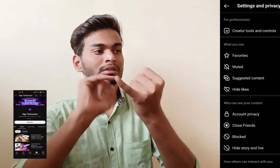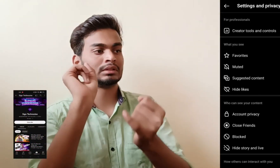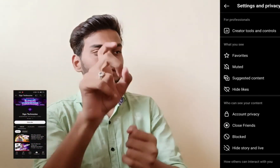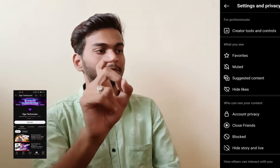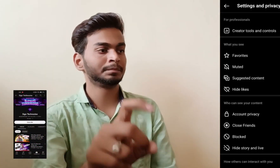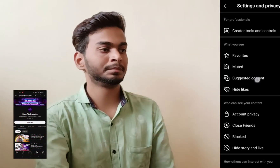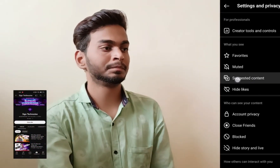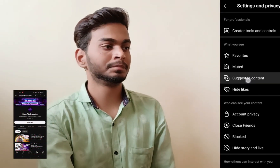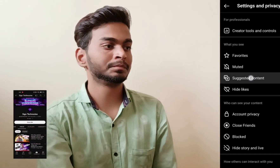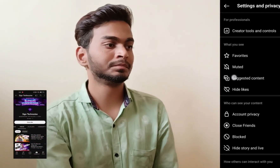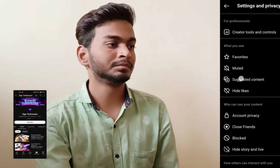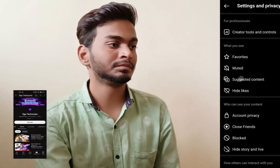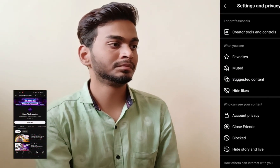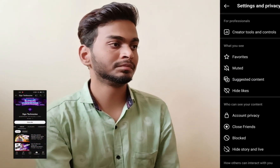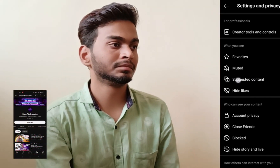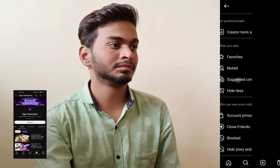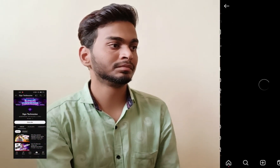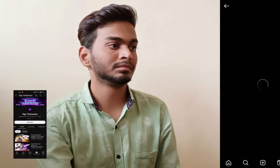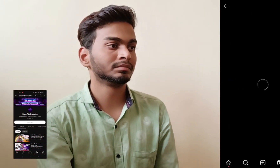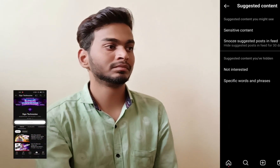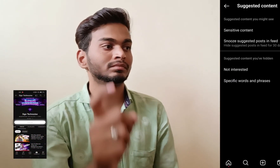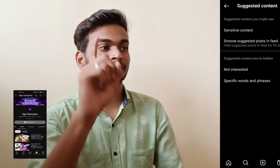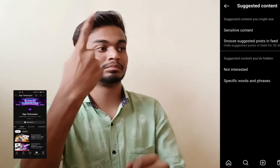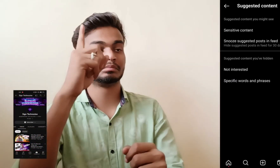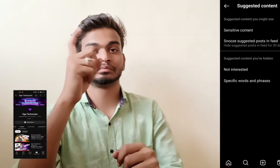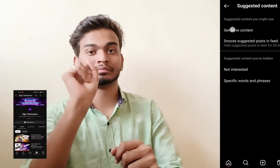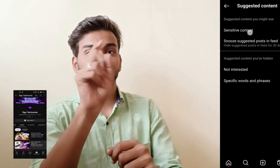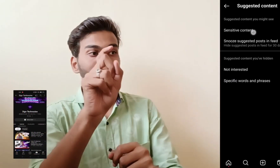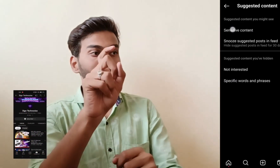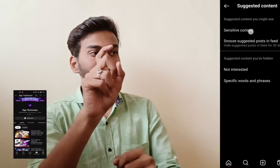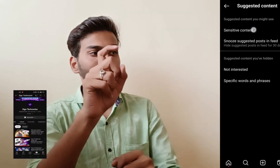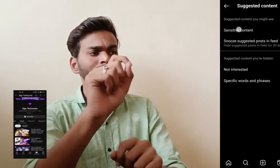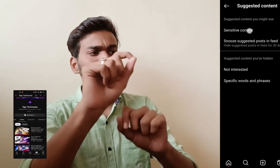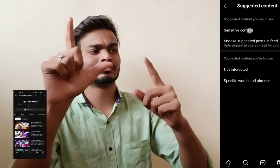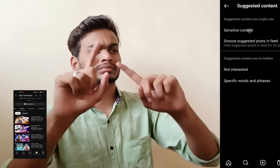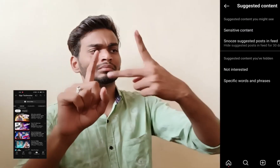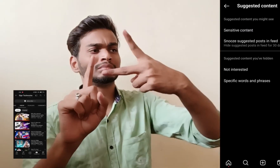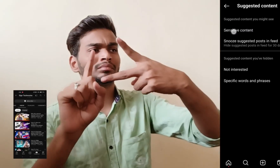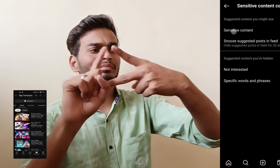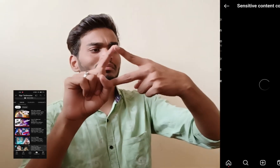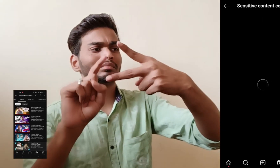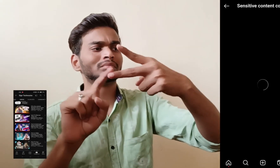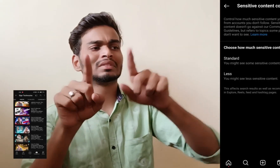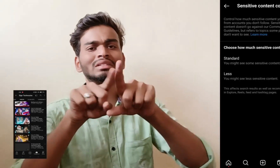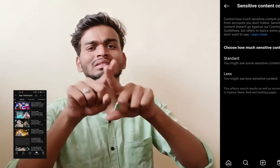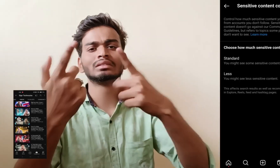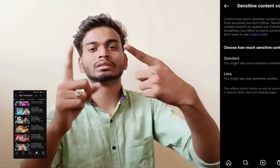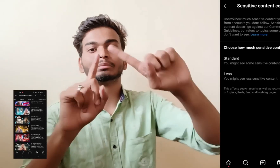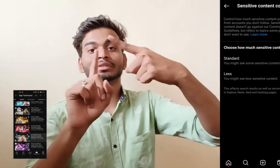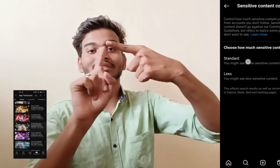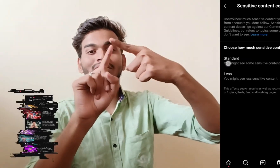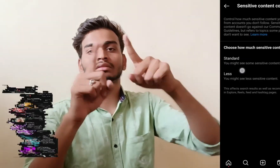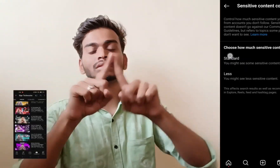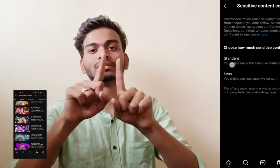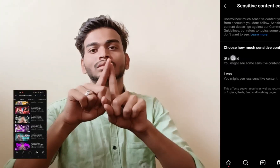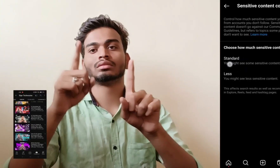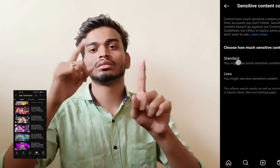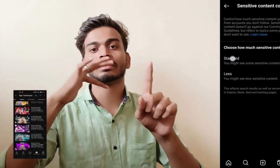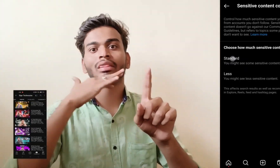content, sensitive content, click choose, less, confirm and meaning